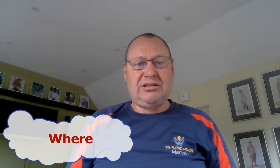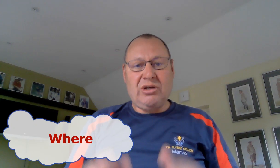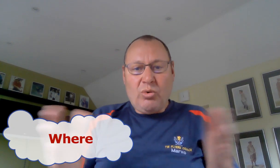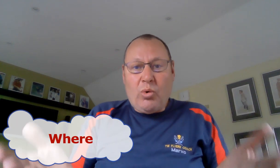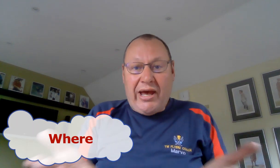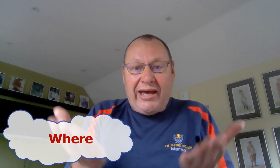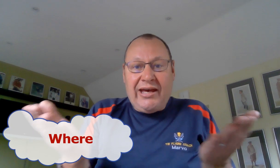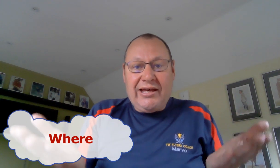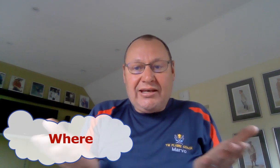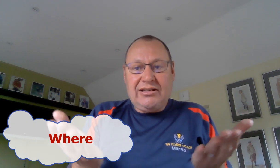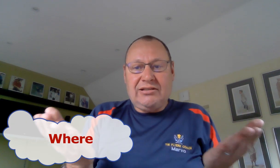Where?